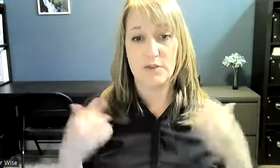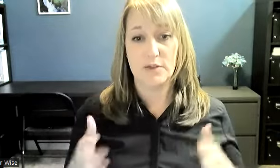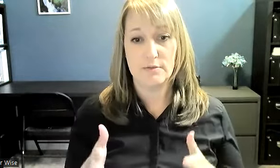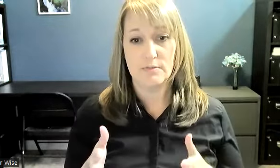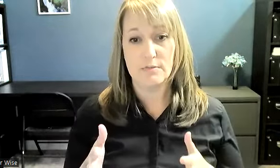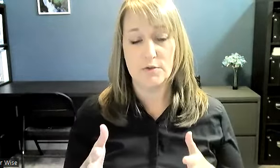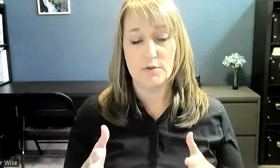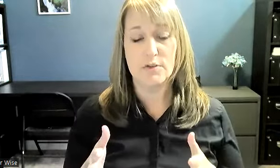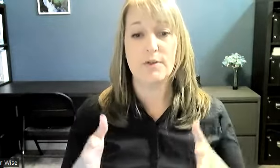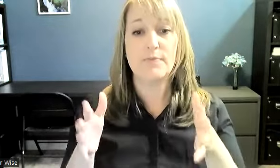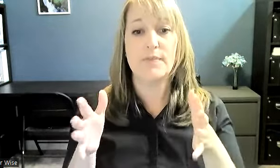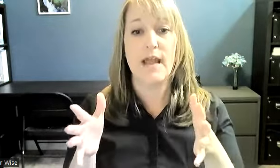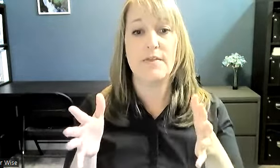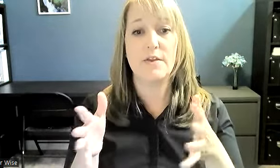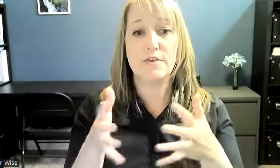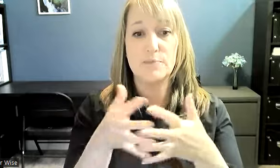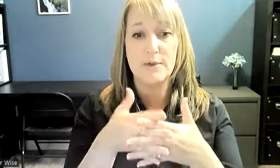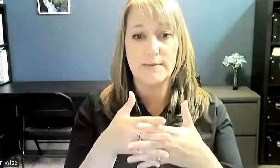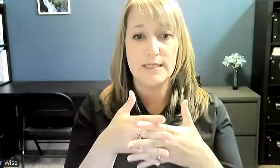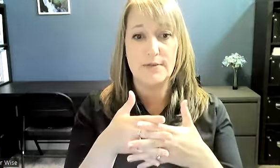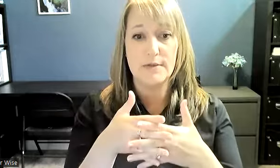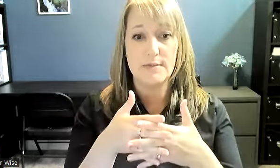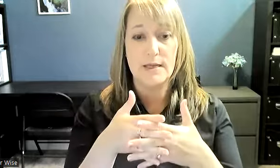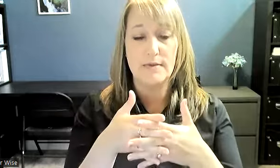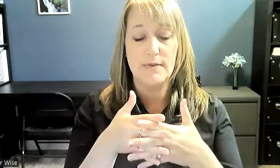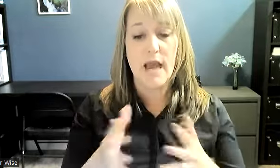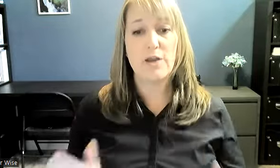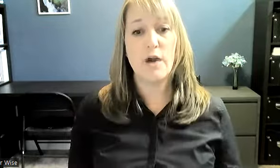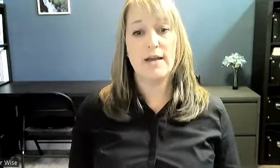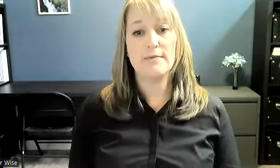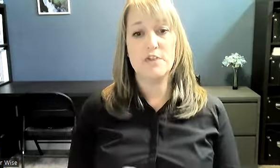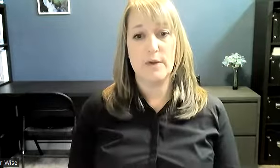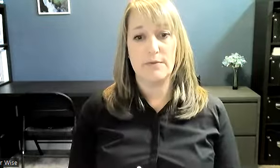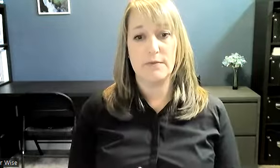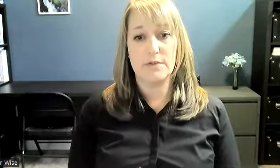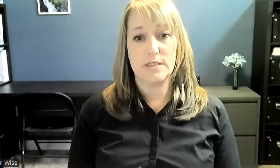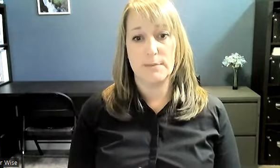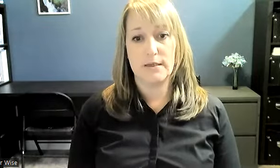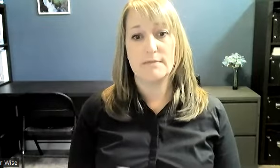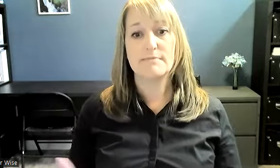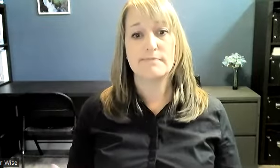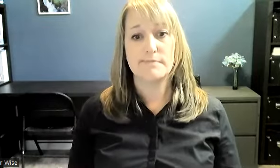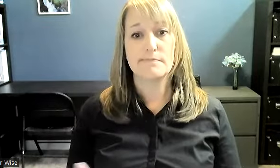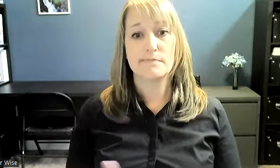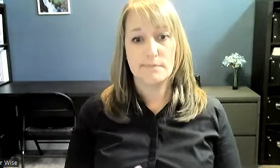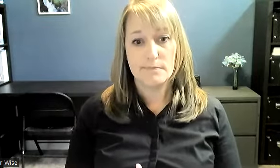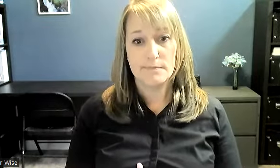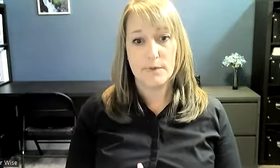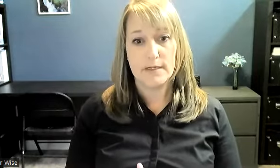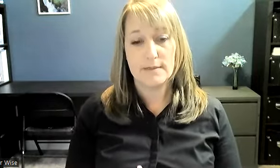your shoulders, and then you just bring them together this way. And you kind of do it in front of your stomach. Pregnant.